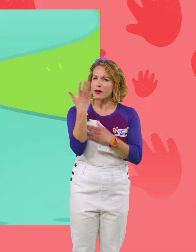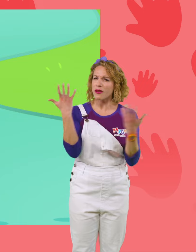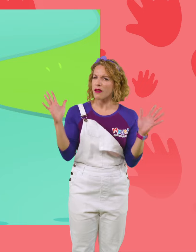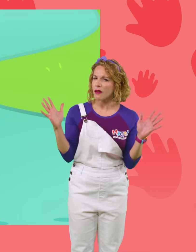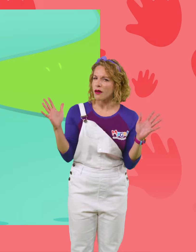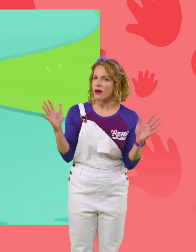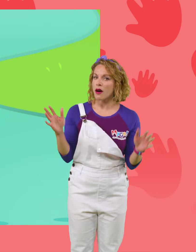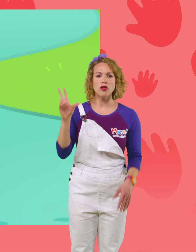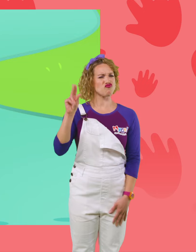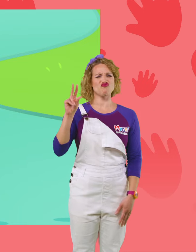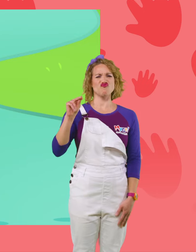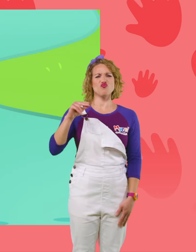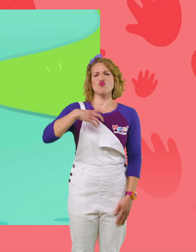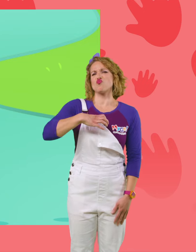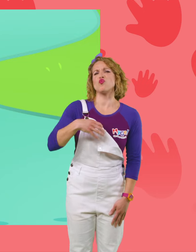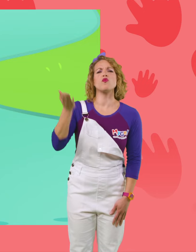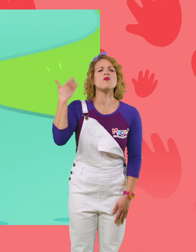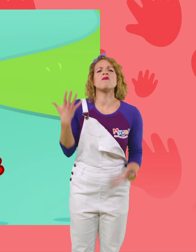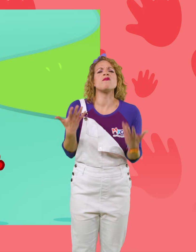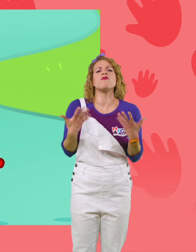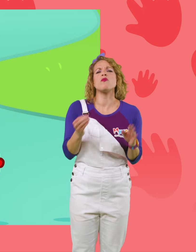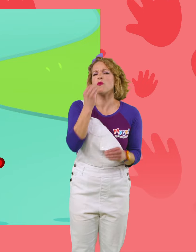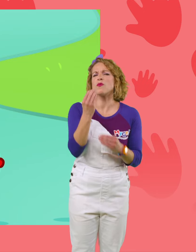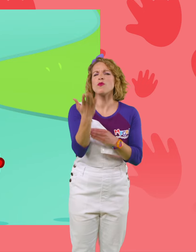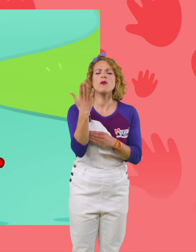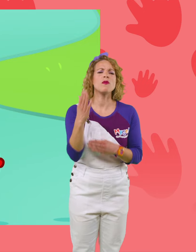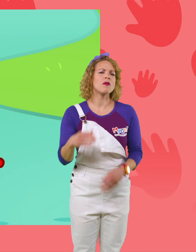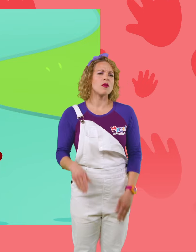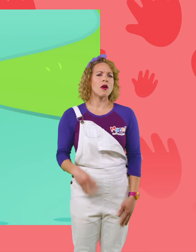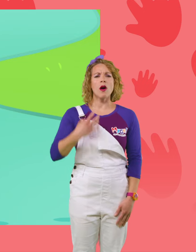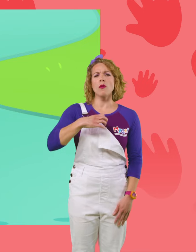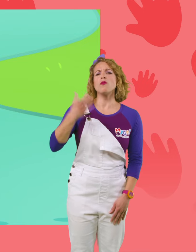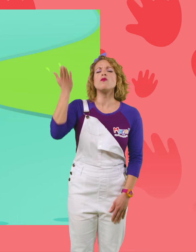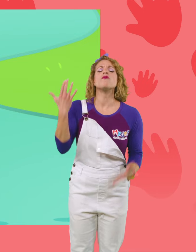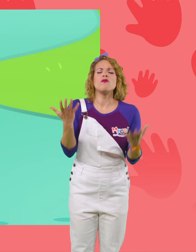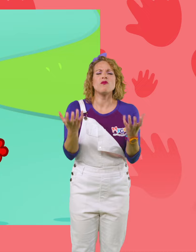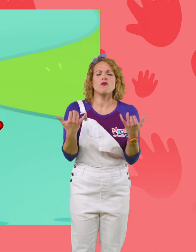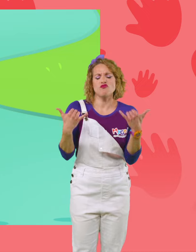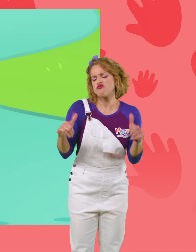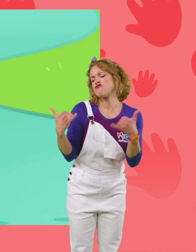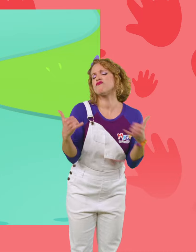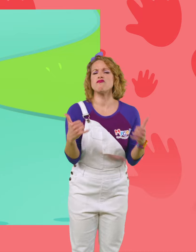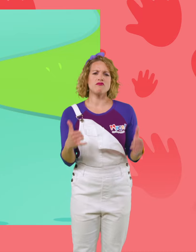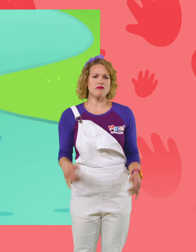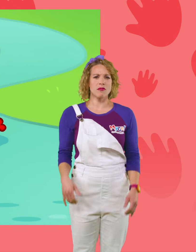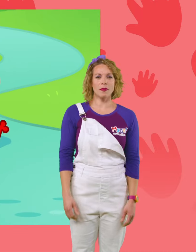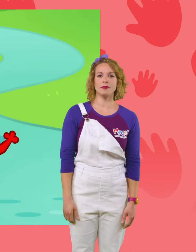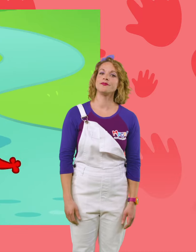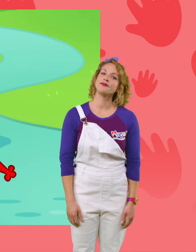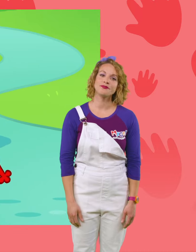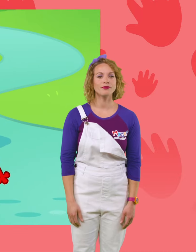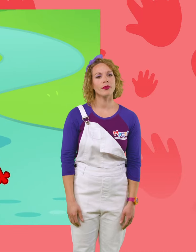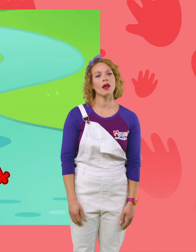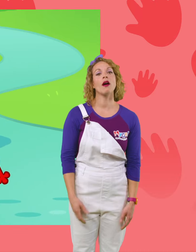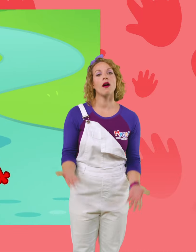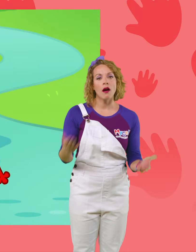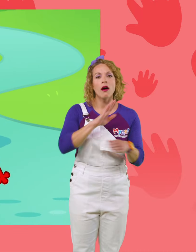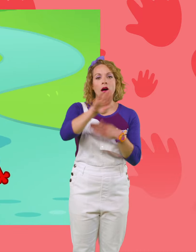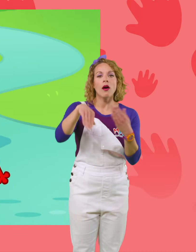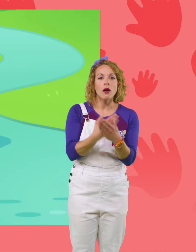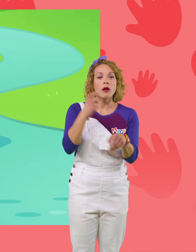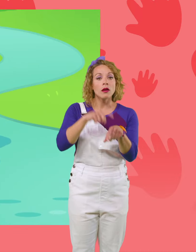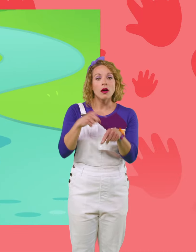morning? No. Morphle no wanted the breakfast. Morphle wanted to play. That's